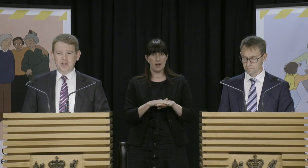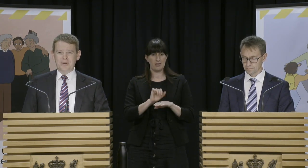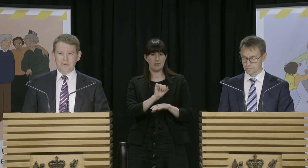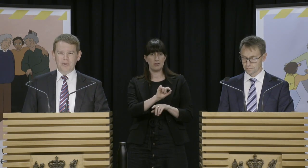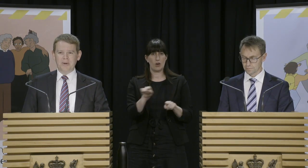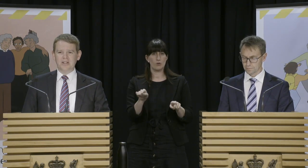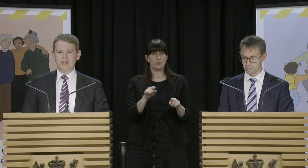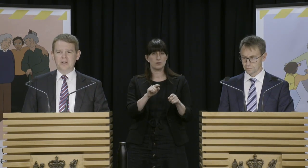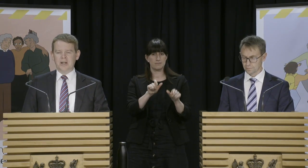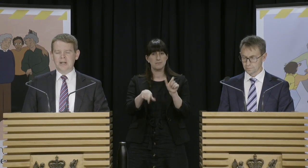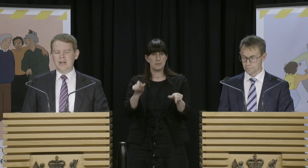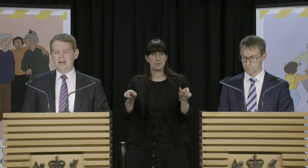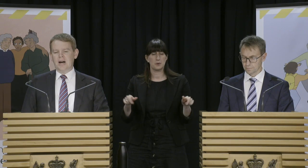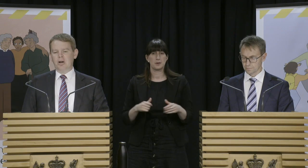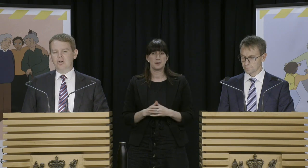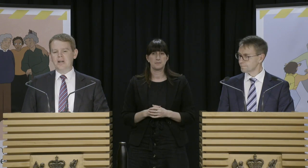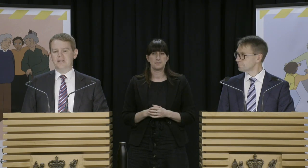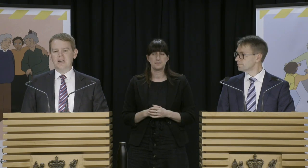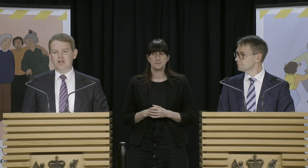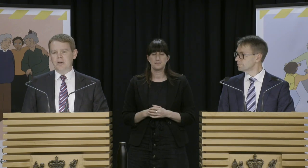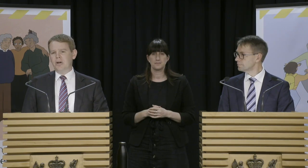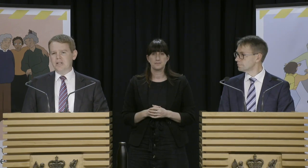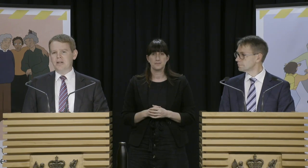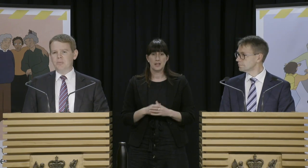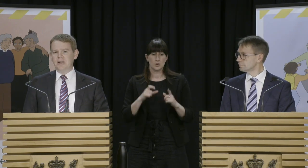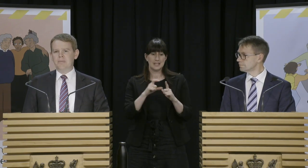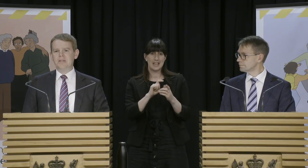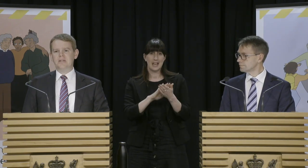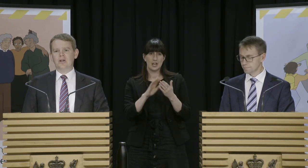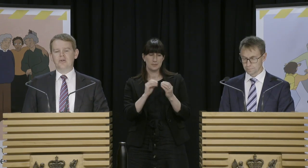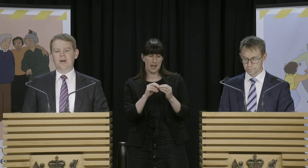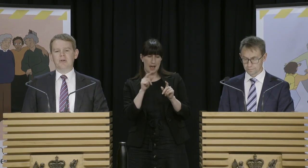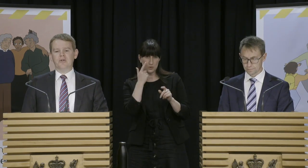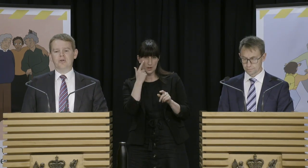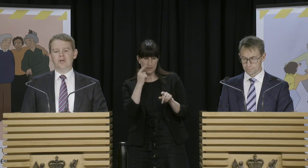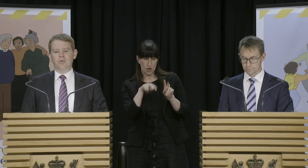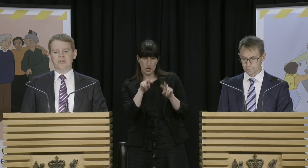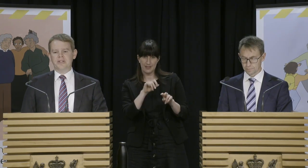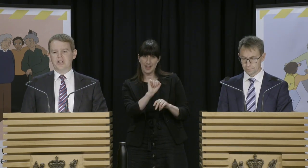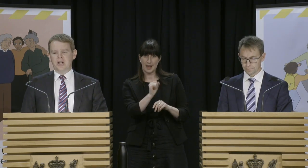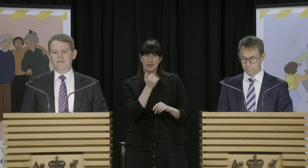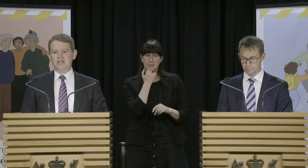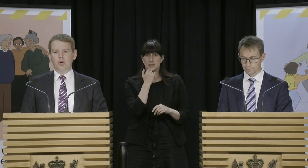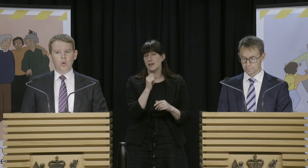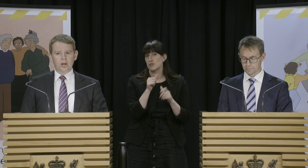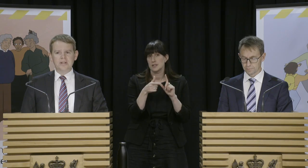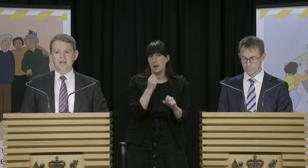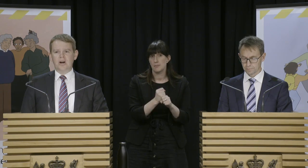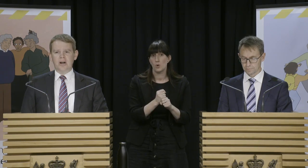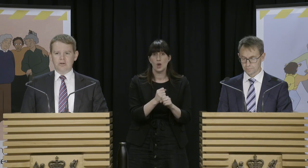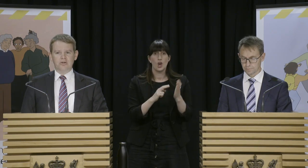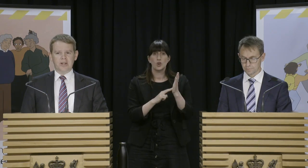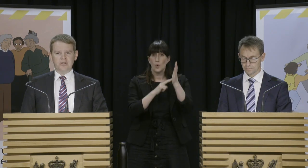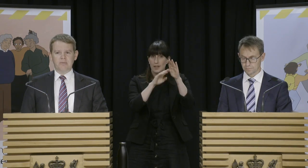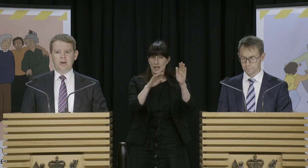their share of the population, if you like. I'm looking at the DHB by DHB numbers. So if you look at Northland, Tairāwhiti, Auckland,